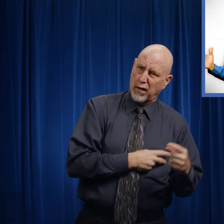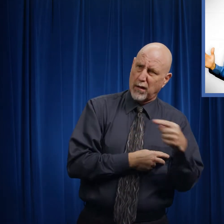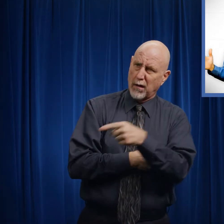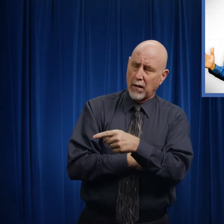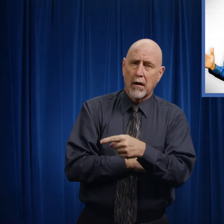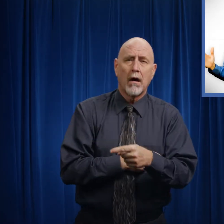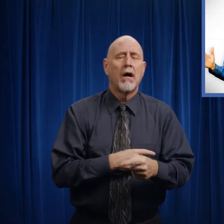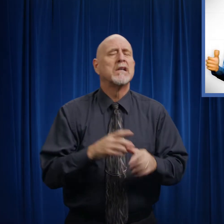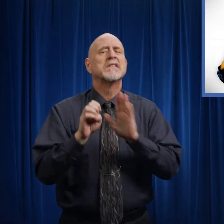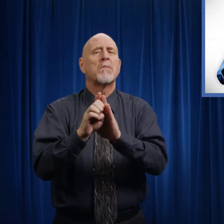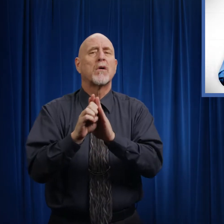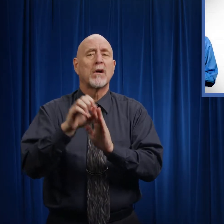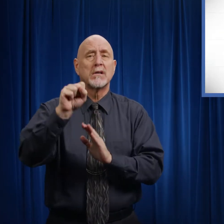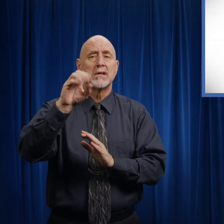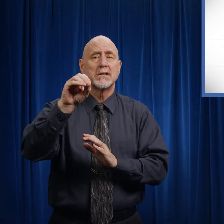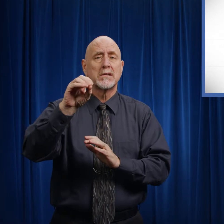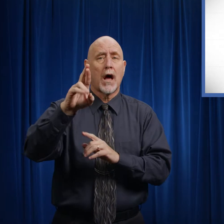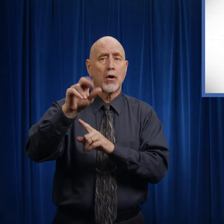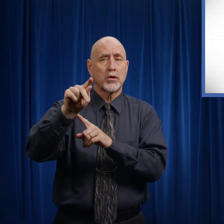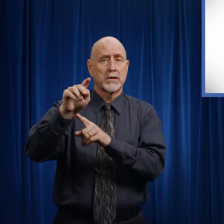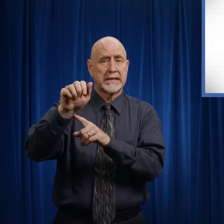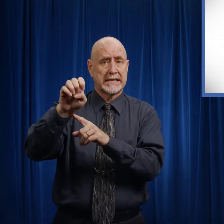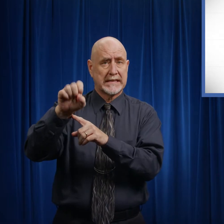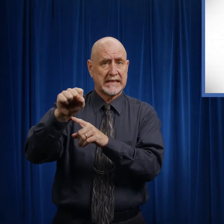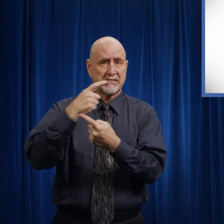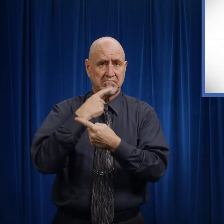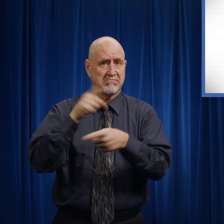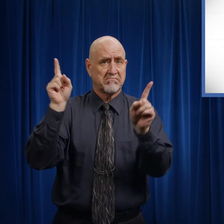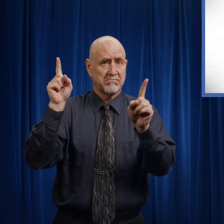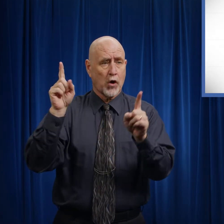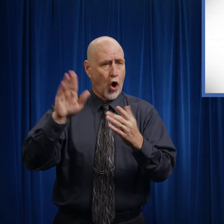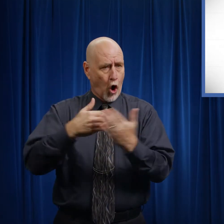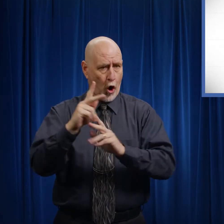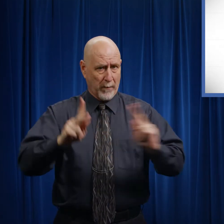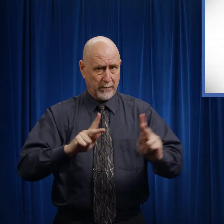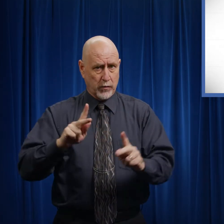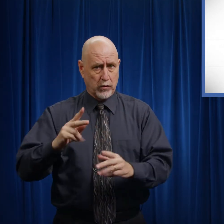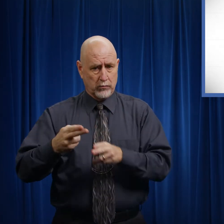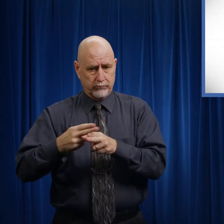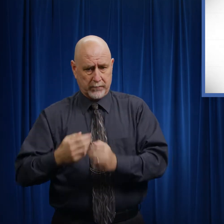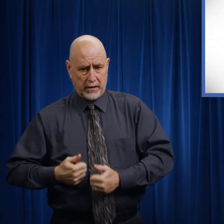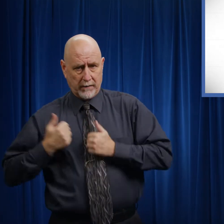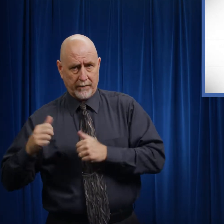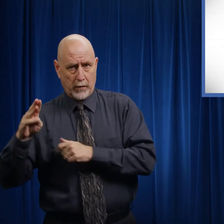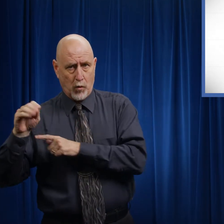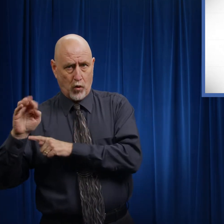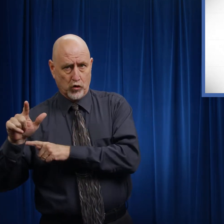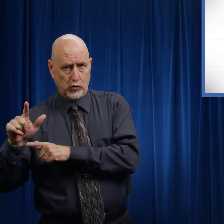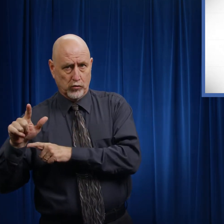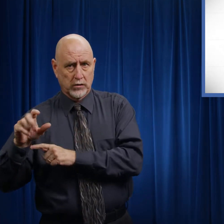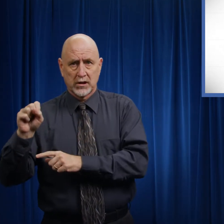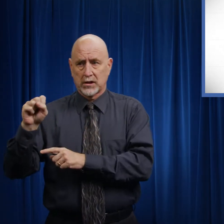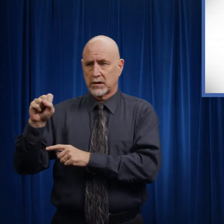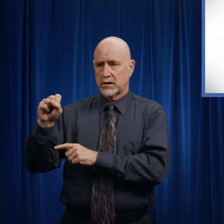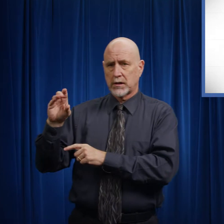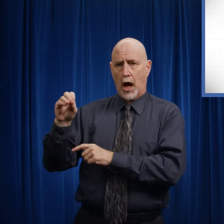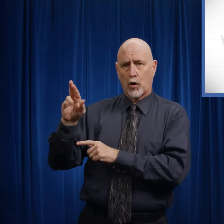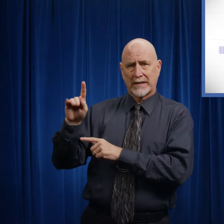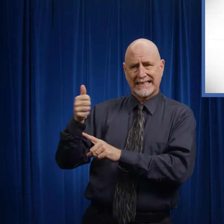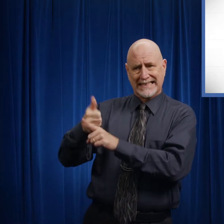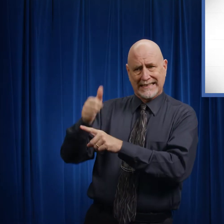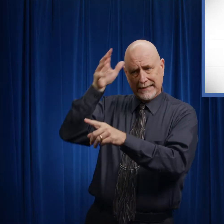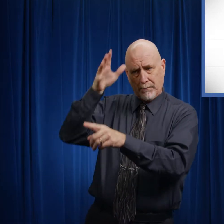reason to it. For instance, when Socrates stated, "All men are mortal, Socrates is a